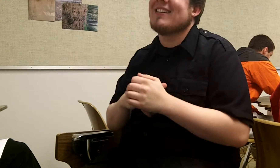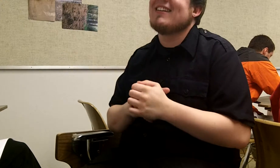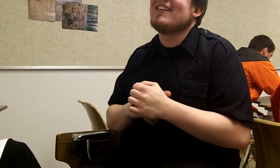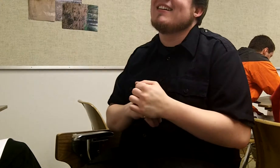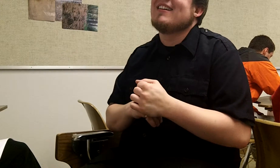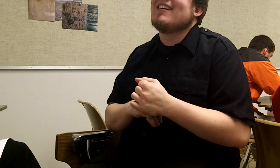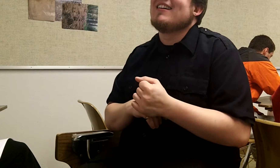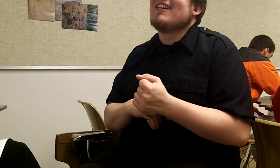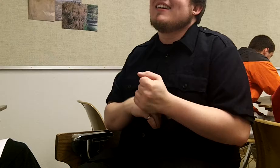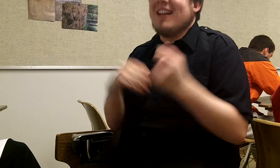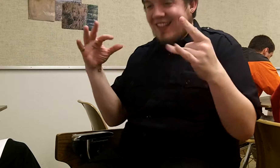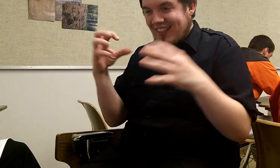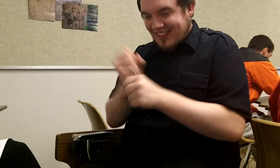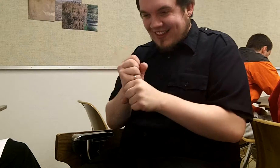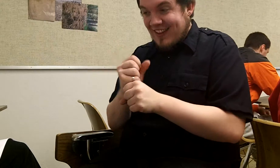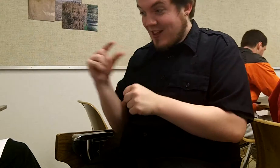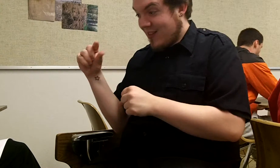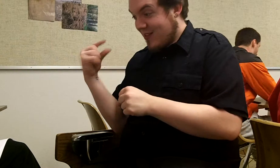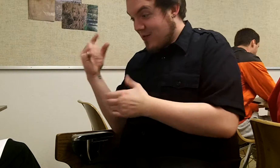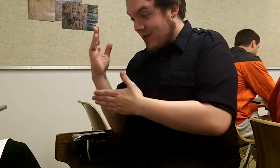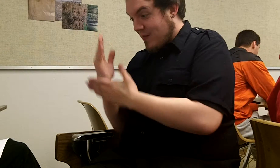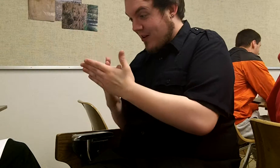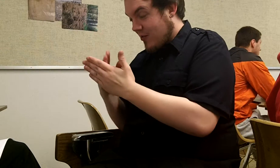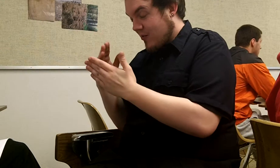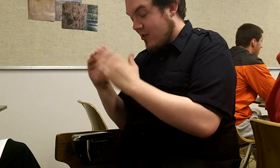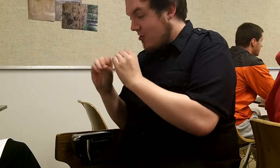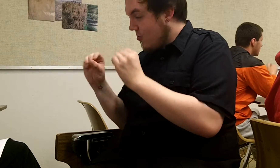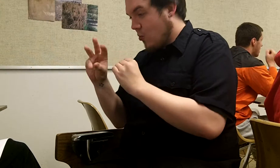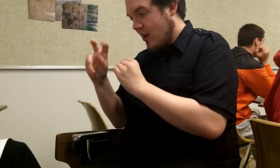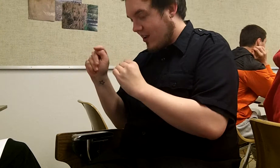overall, the green part is when there's no Wnt. In this case,